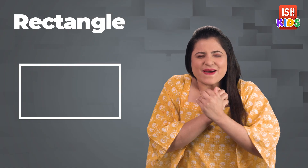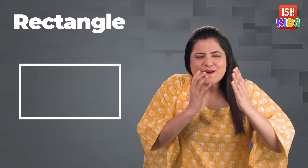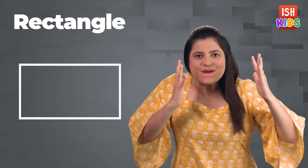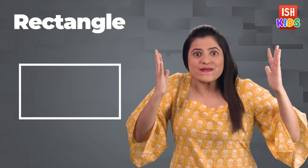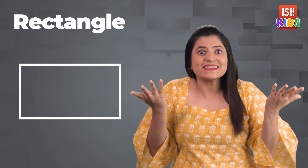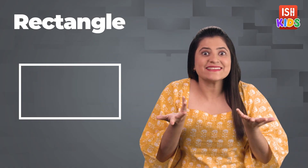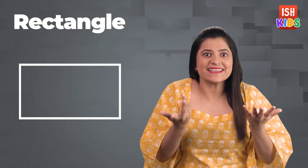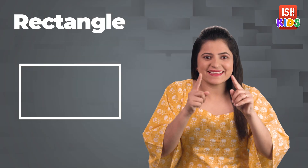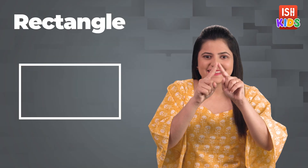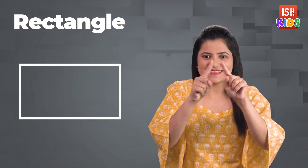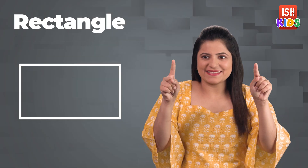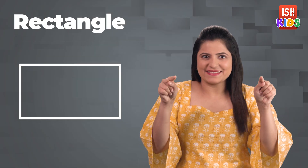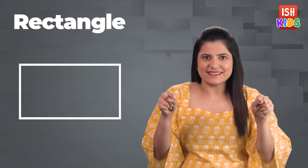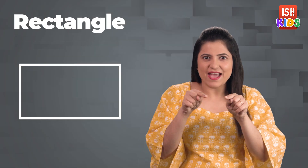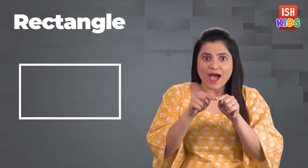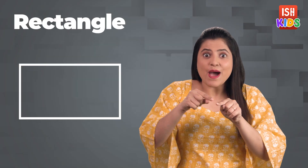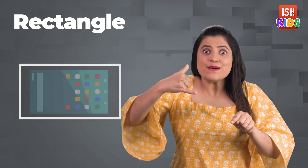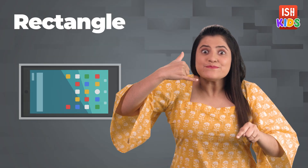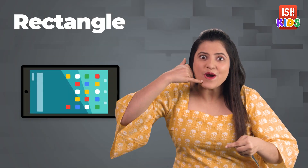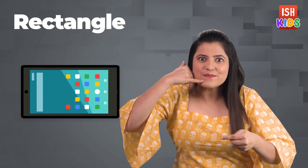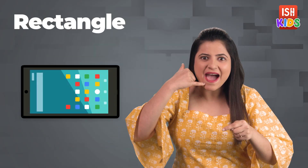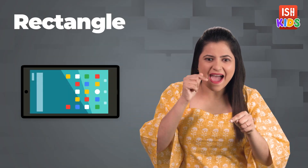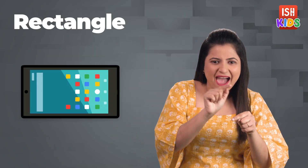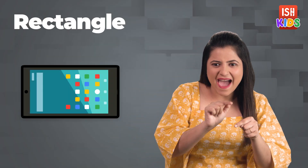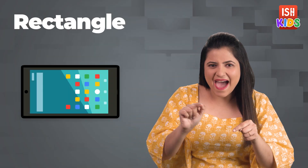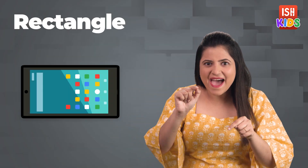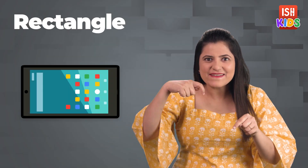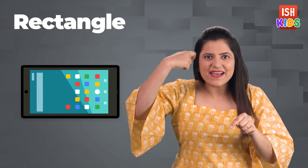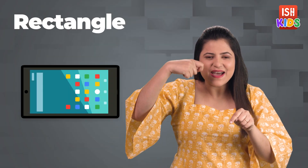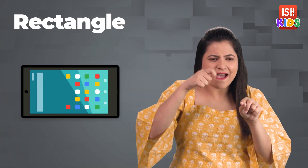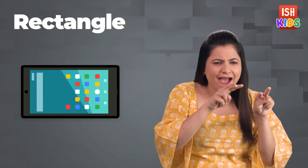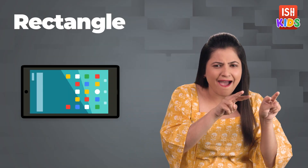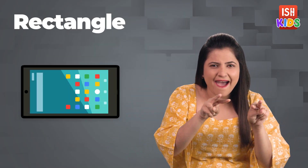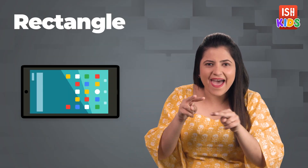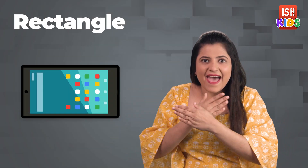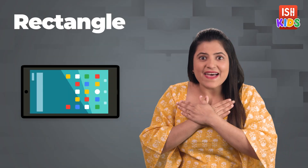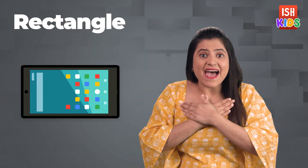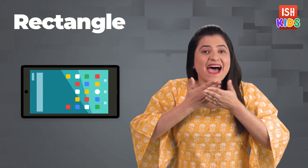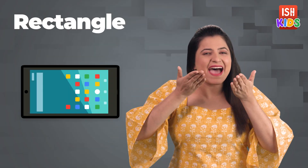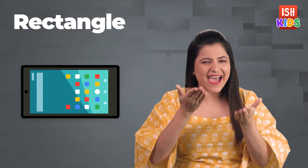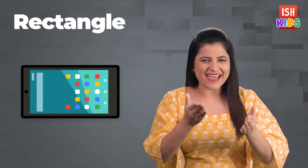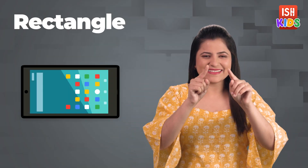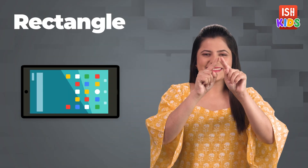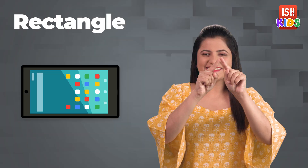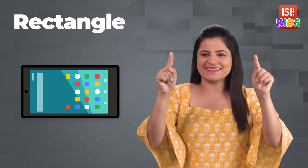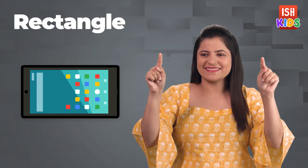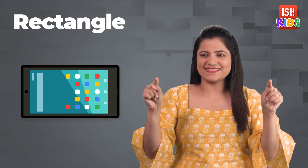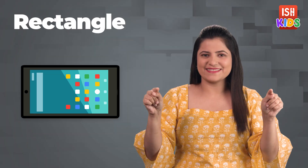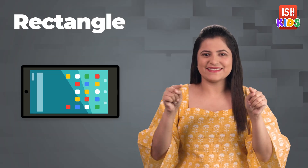You all love using the mobile phone. You all love to watch videos on it. So the mobile is in the